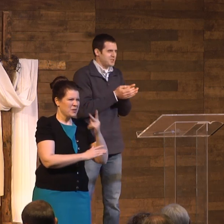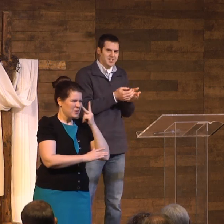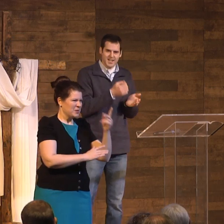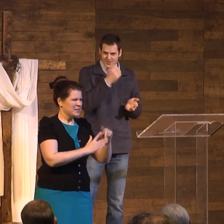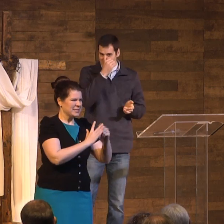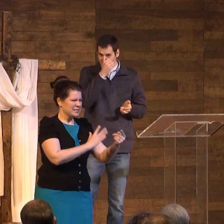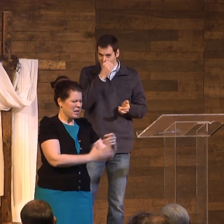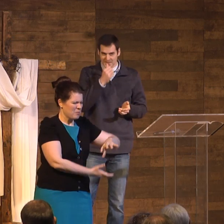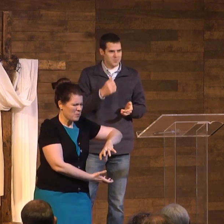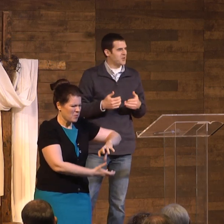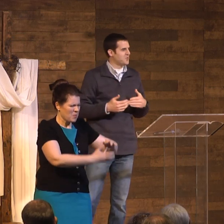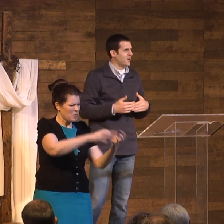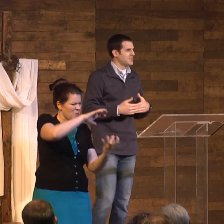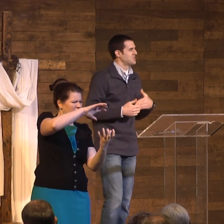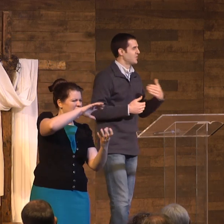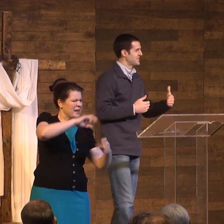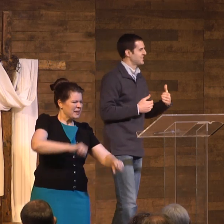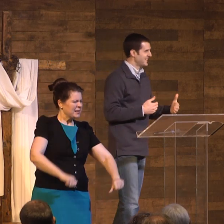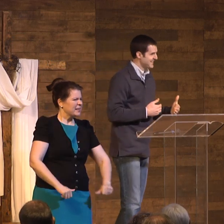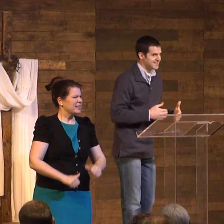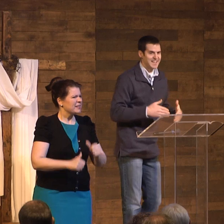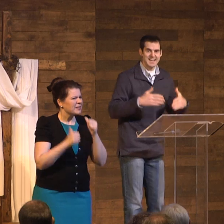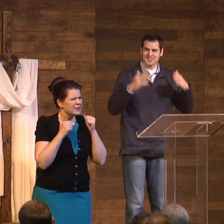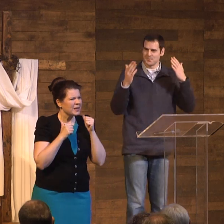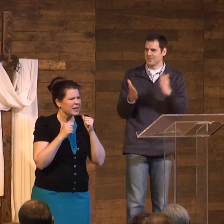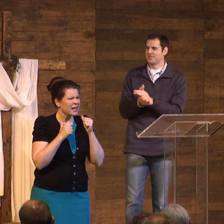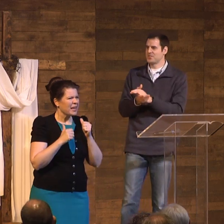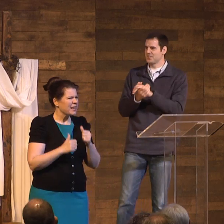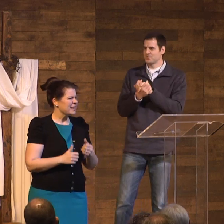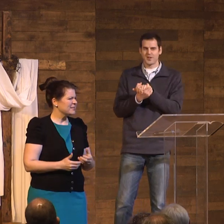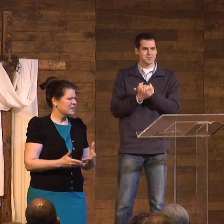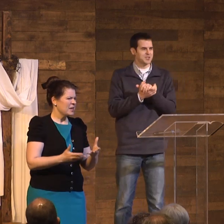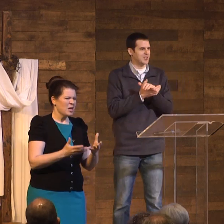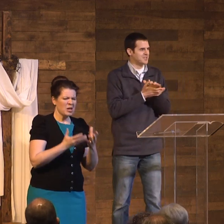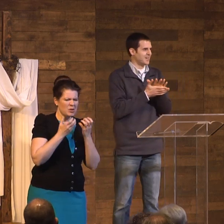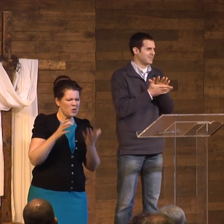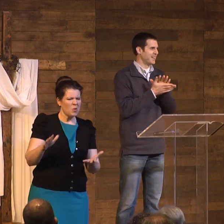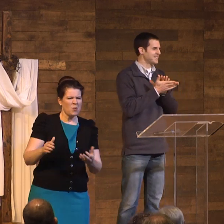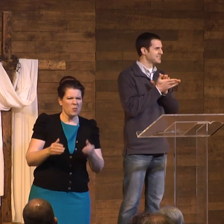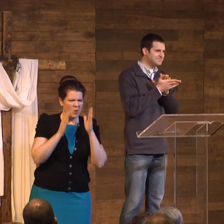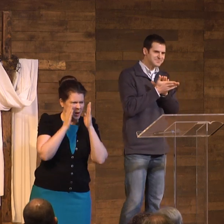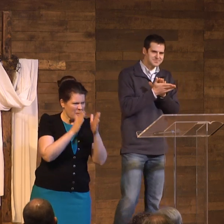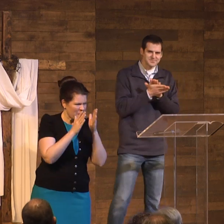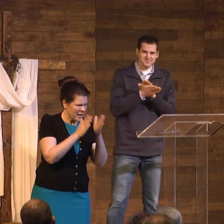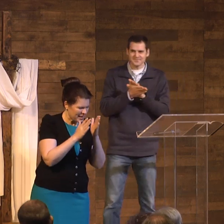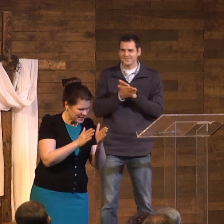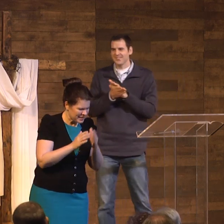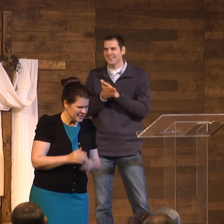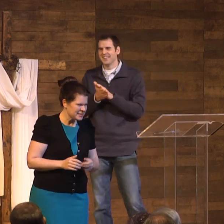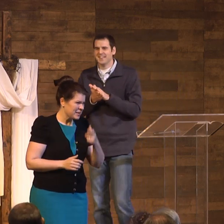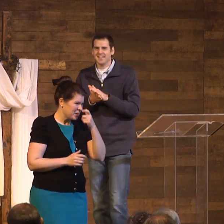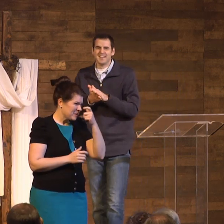watch, but you can't look away, and the more you watch, the worse it gets. That's the book of Judges. Welcome to church, Fairfax.